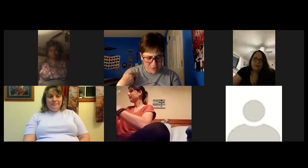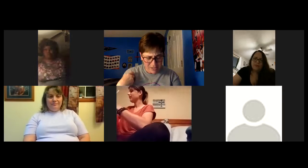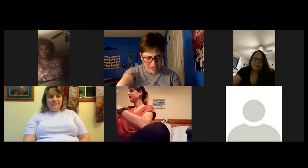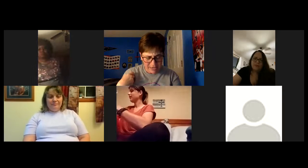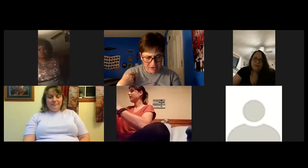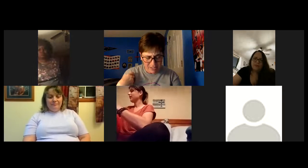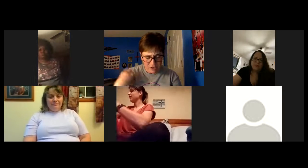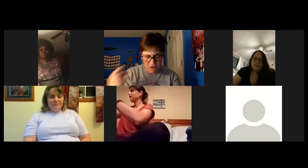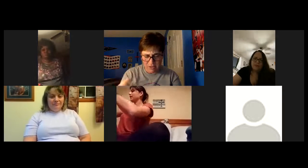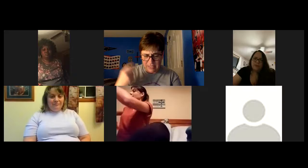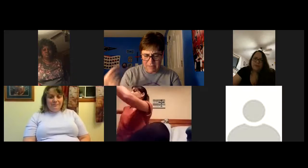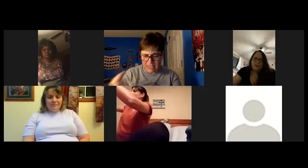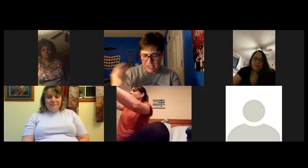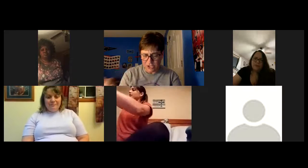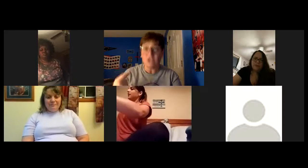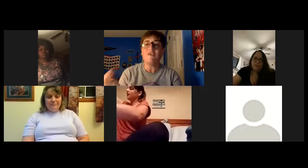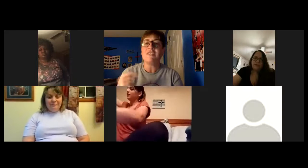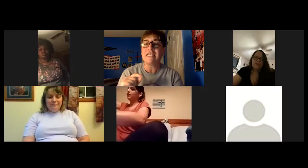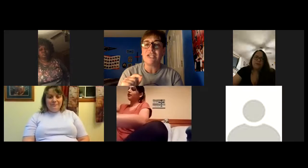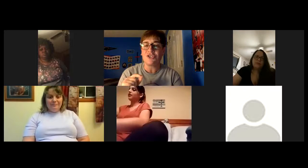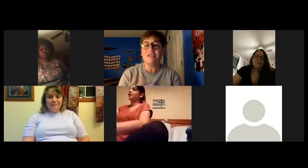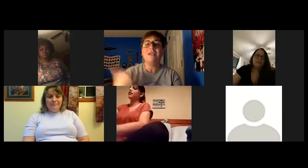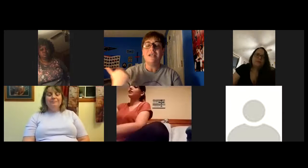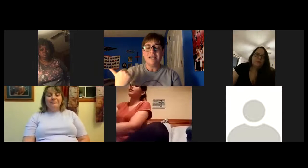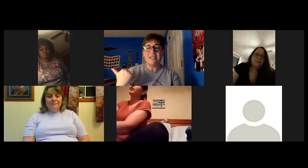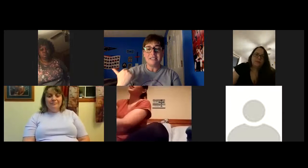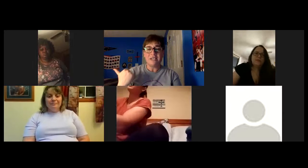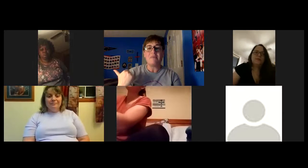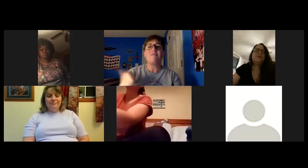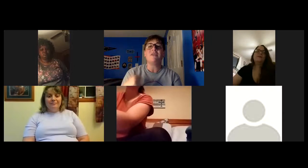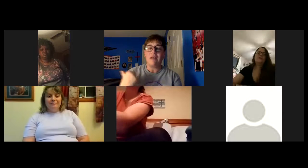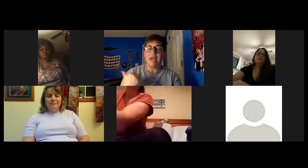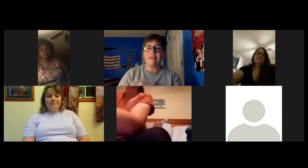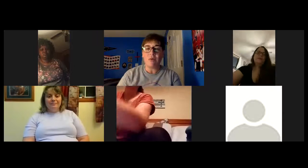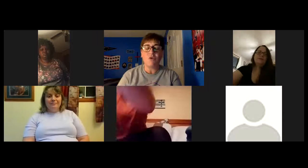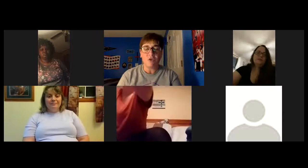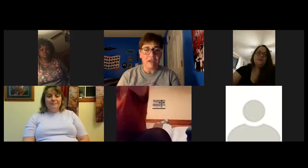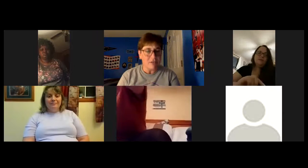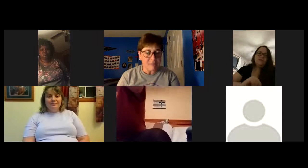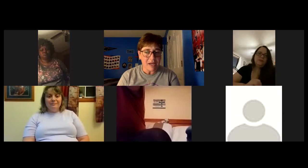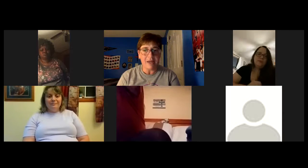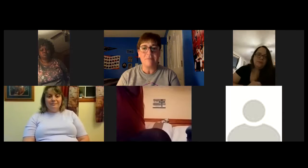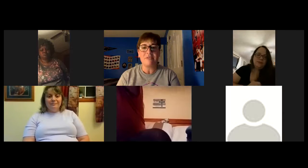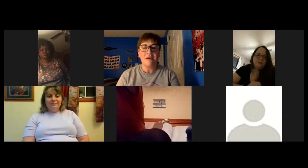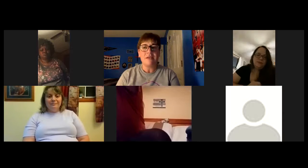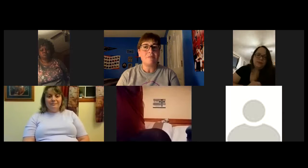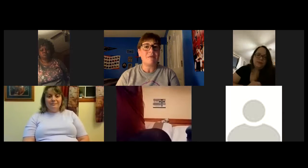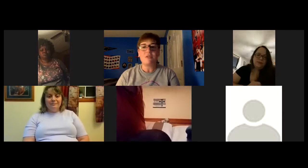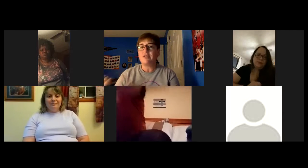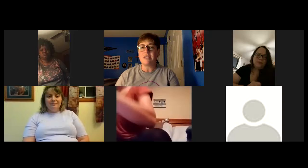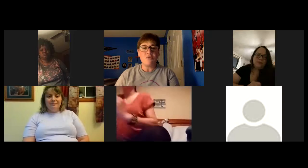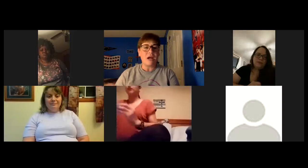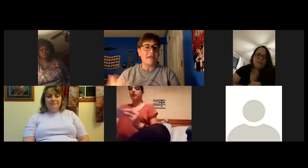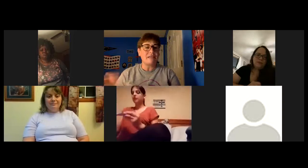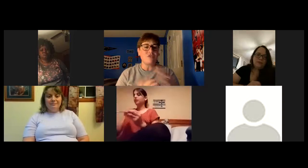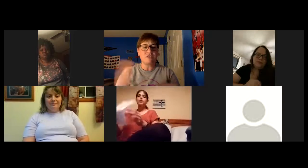trying to think what it is now. It's called something Kitchen, University Kitchen is in Thomasville, and they will go there sometimes. Sometimes they'll go